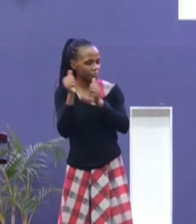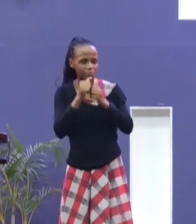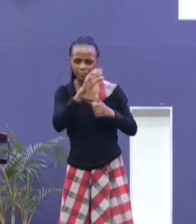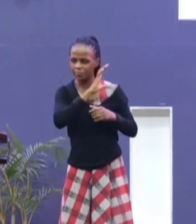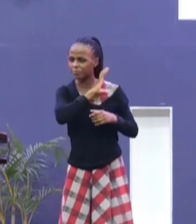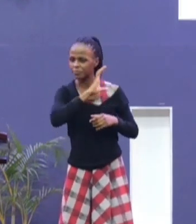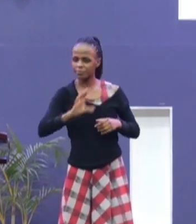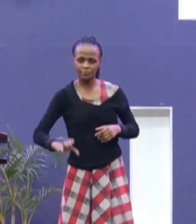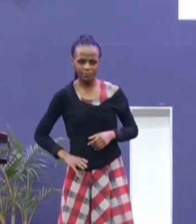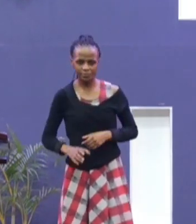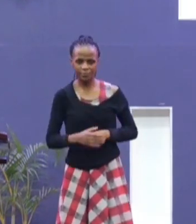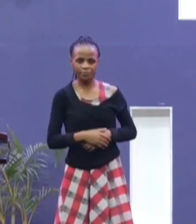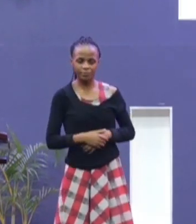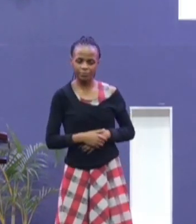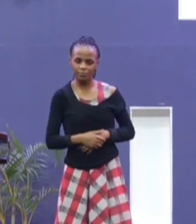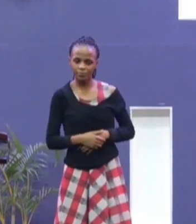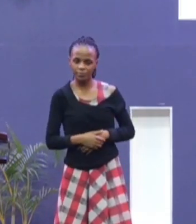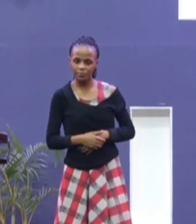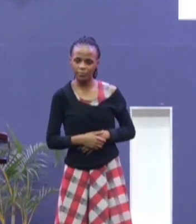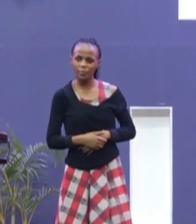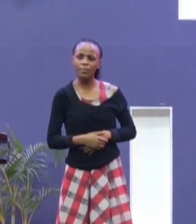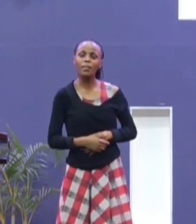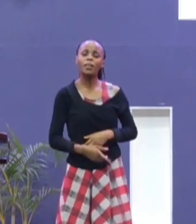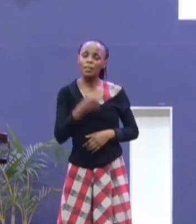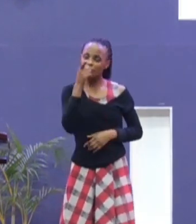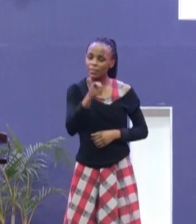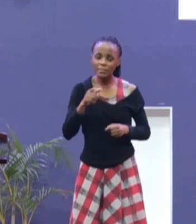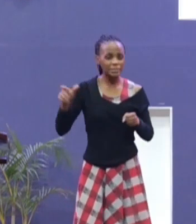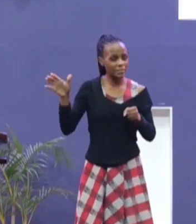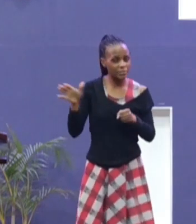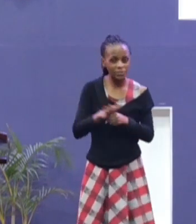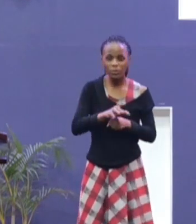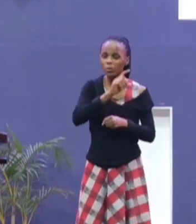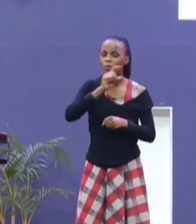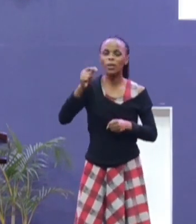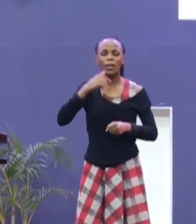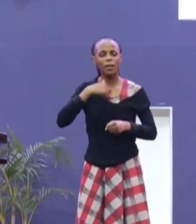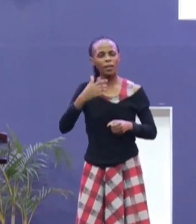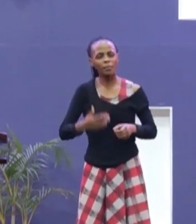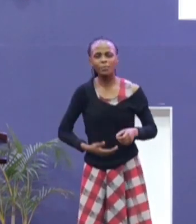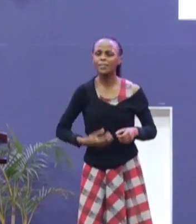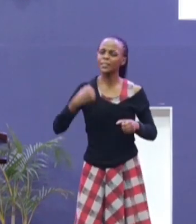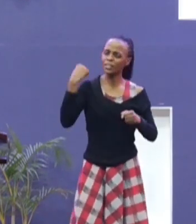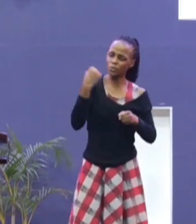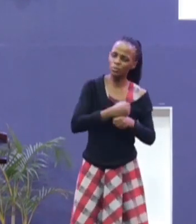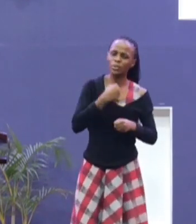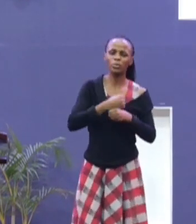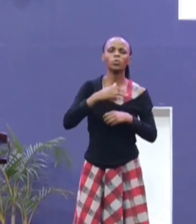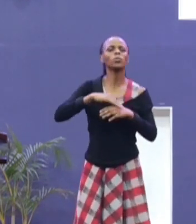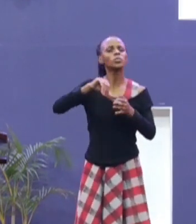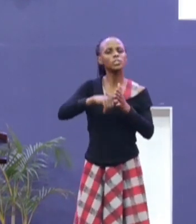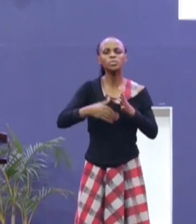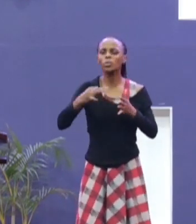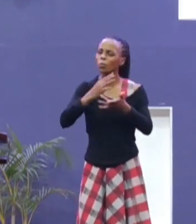wamu ne Kristo. The whole of this week I've been dealing with cases of deliverance. We can yonna